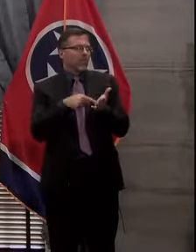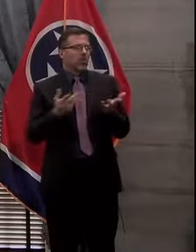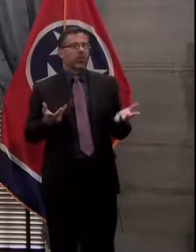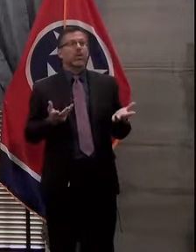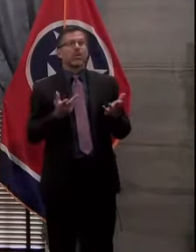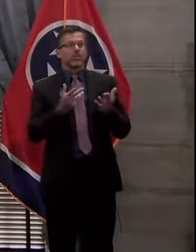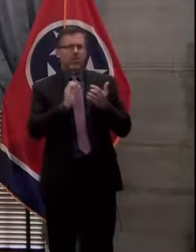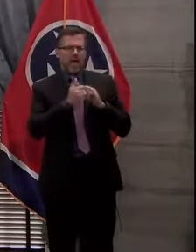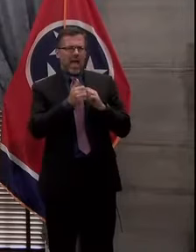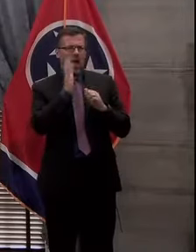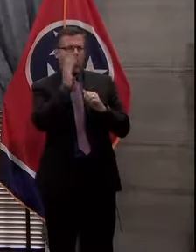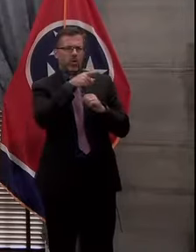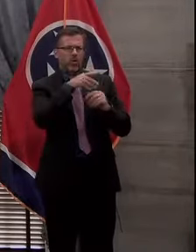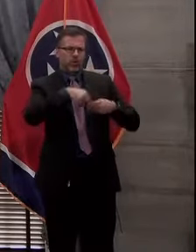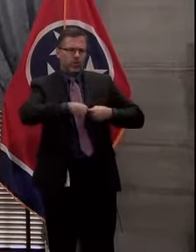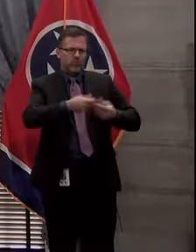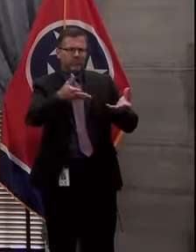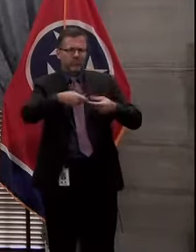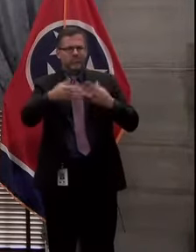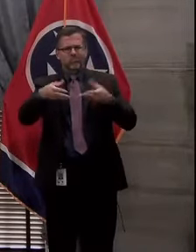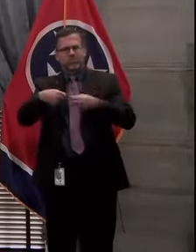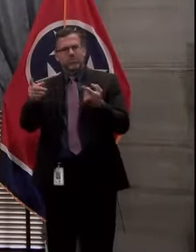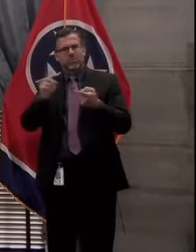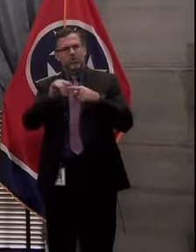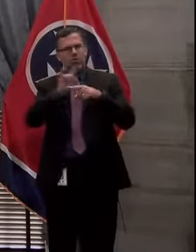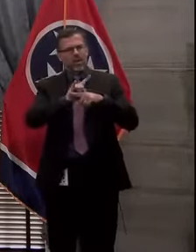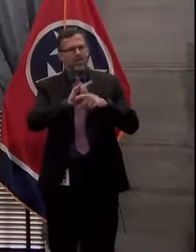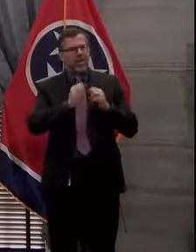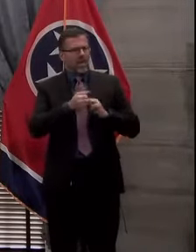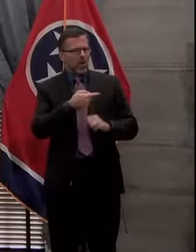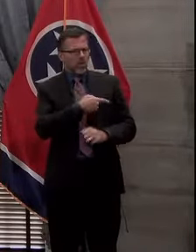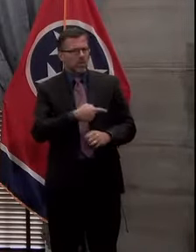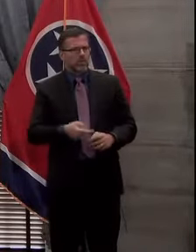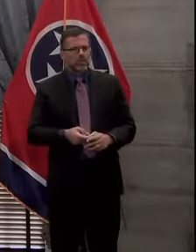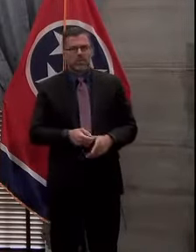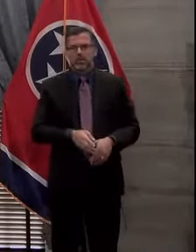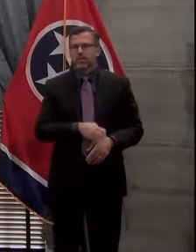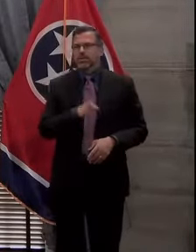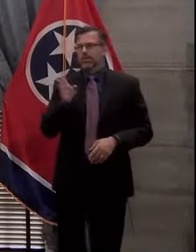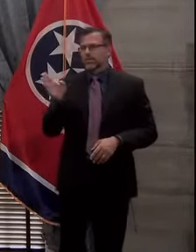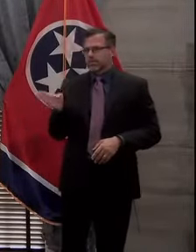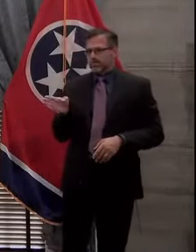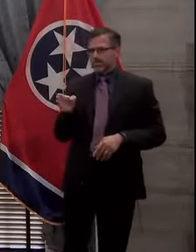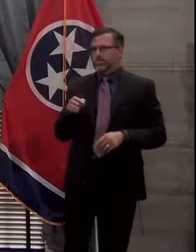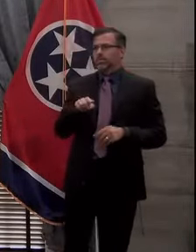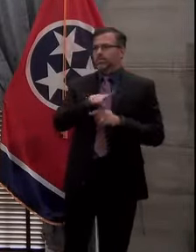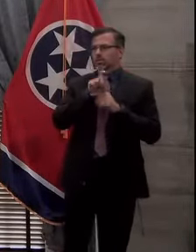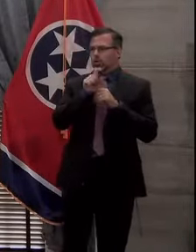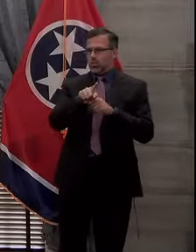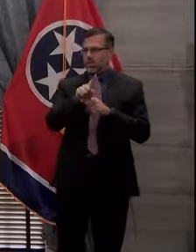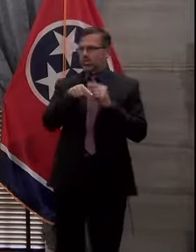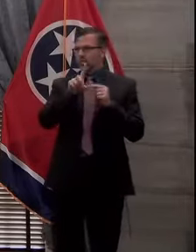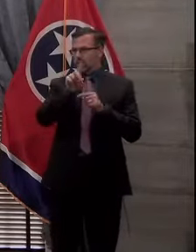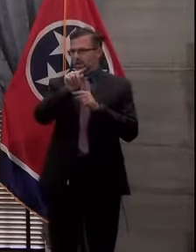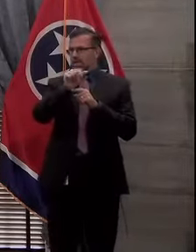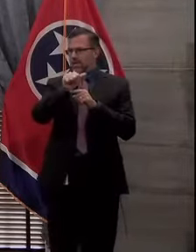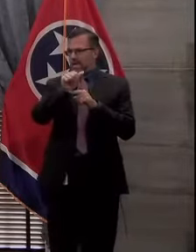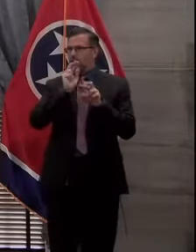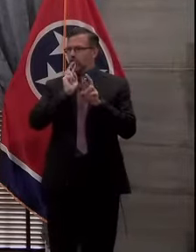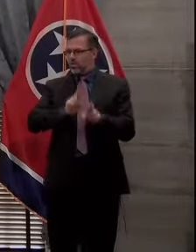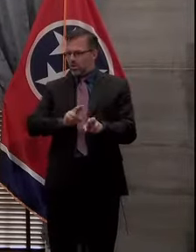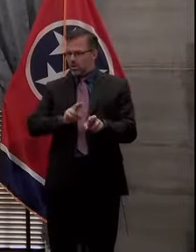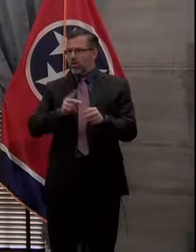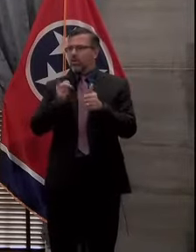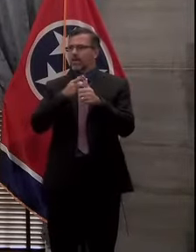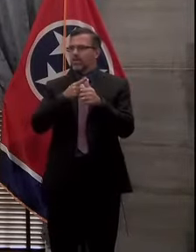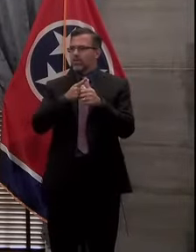to distribute that to those communities that need it the most? Thank you. So on the question of data reporting, first I want